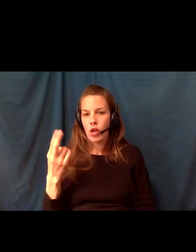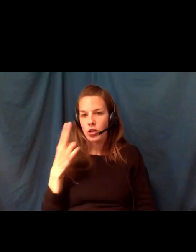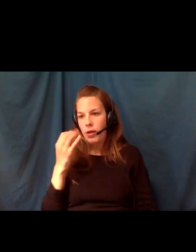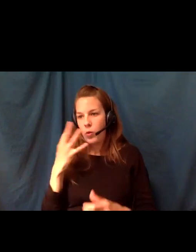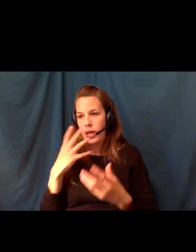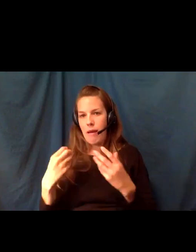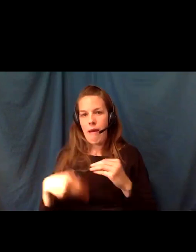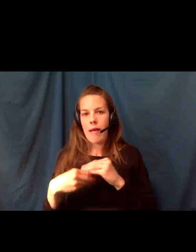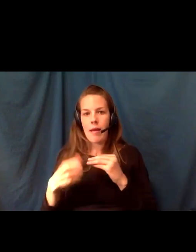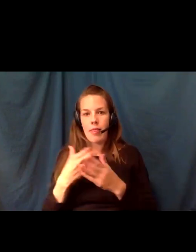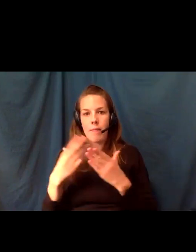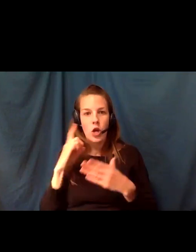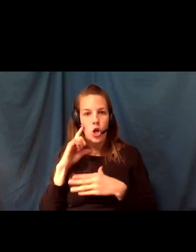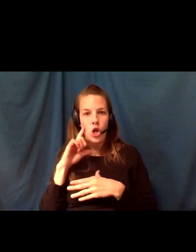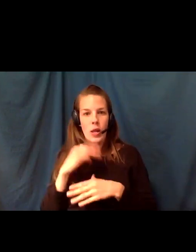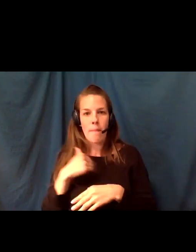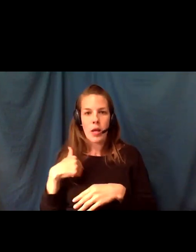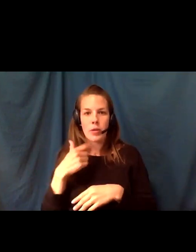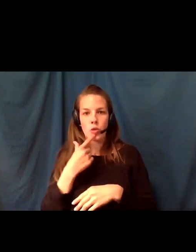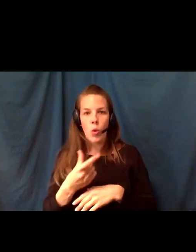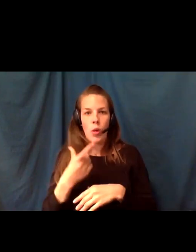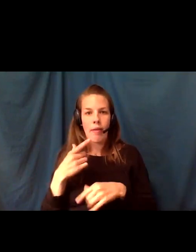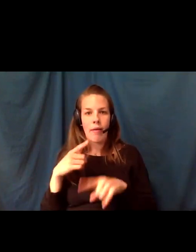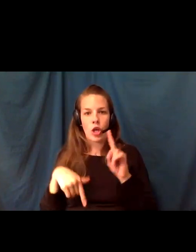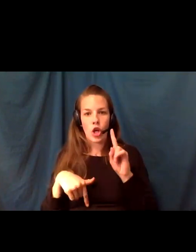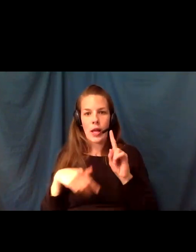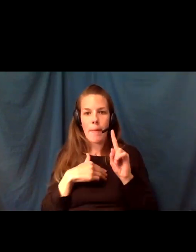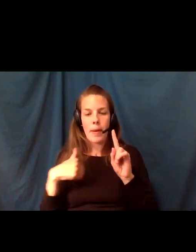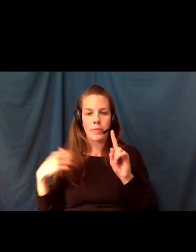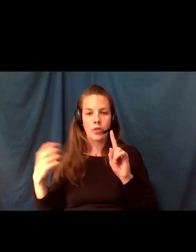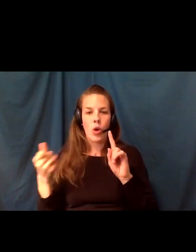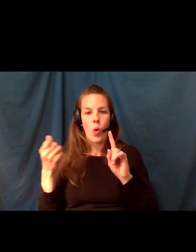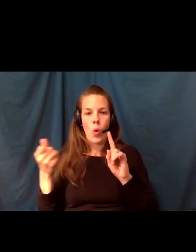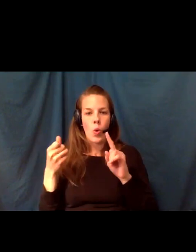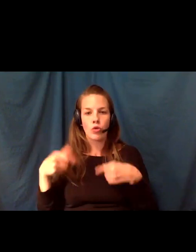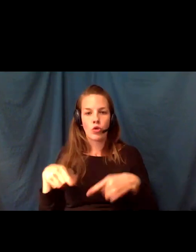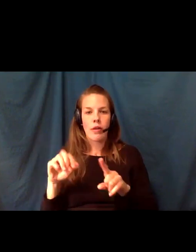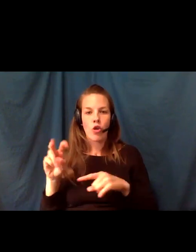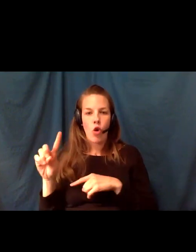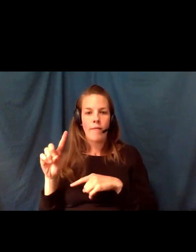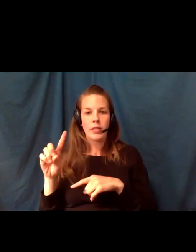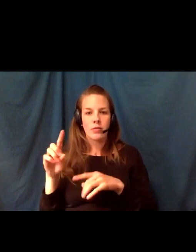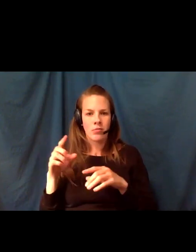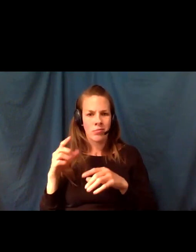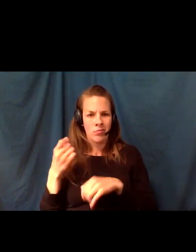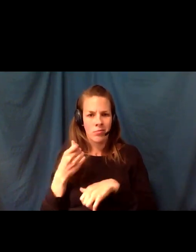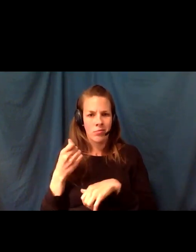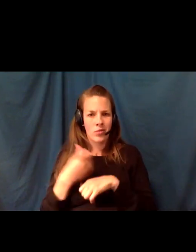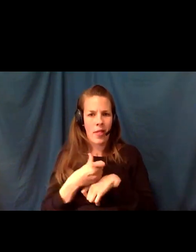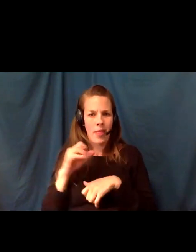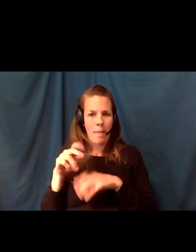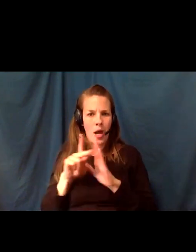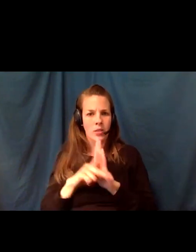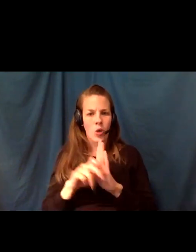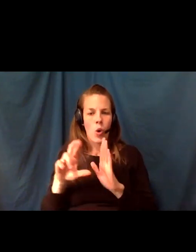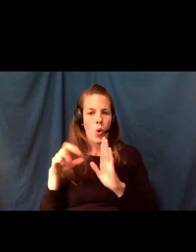that. I've heard that members were told they could not put membership on hold during the COVID shutdown. Did that end up being the policy, or did you